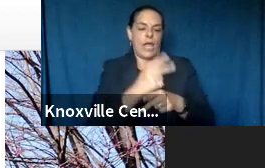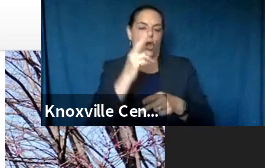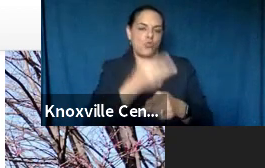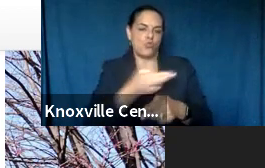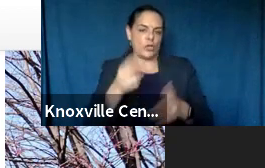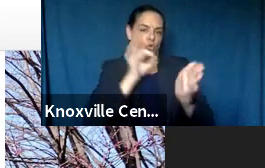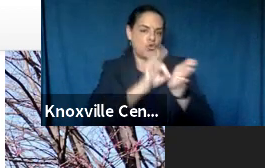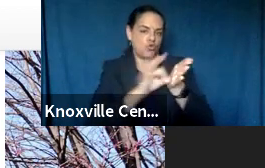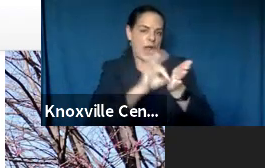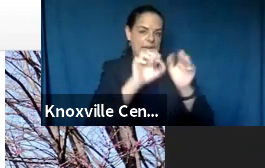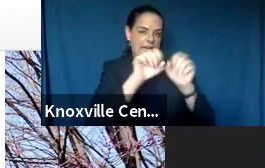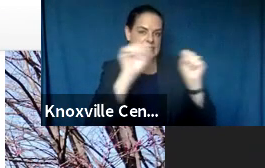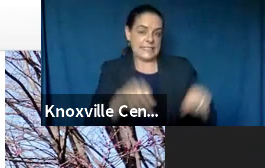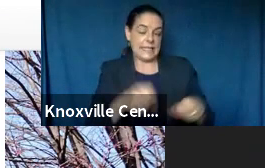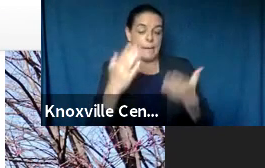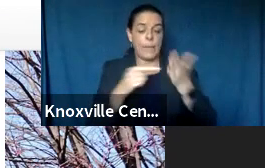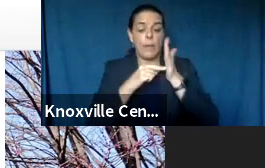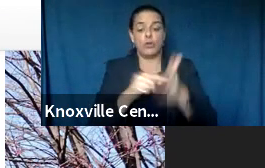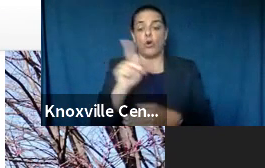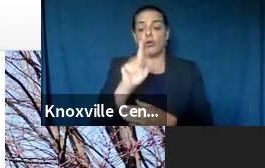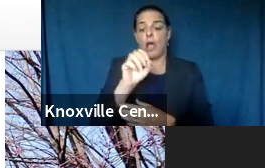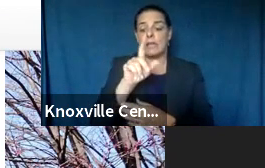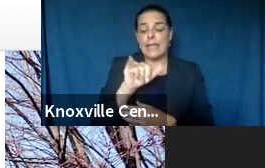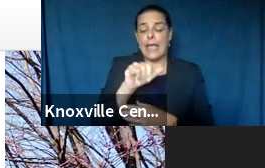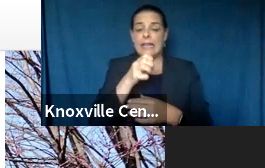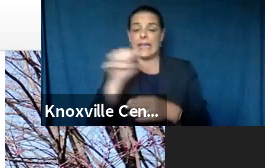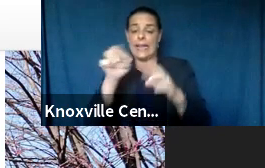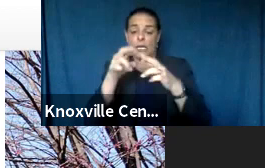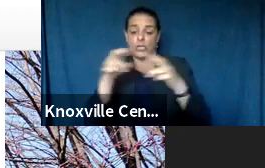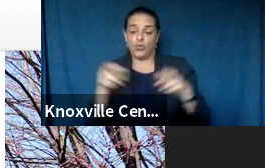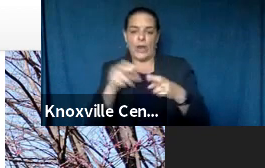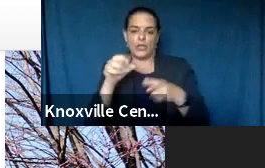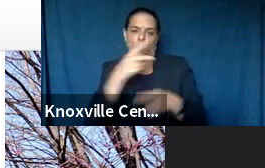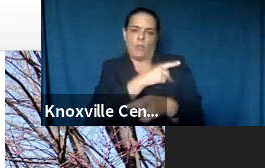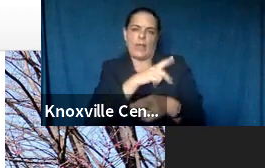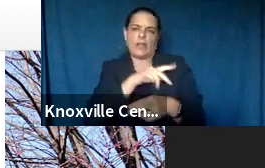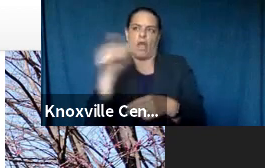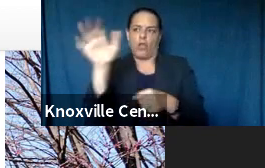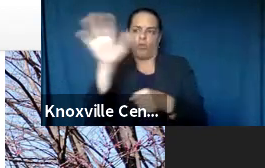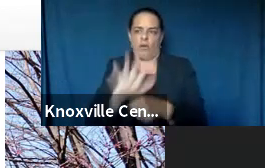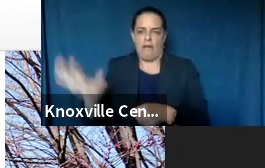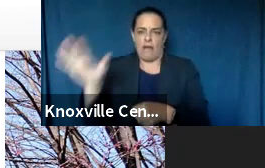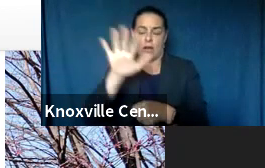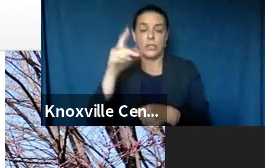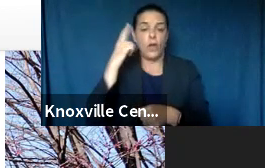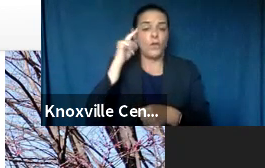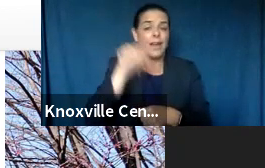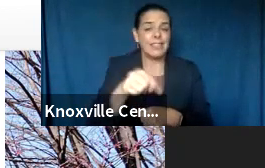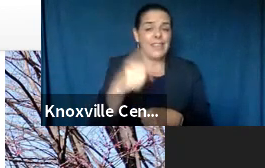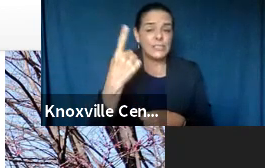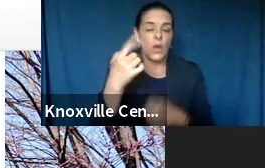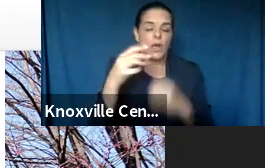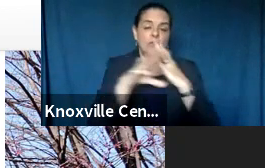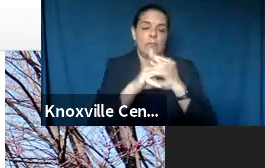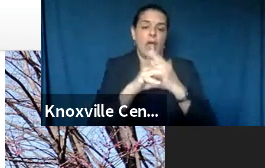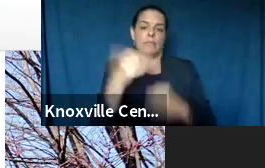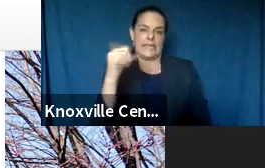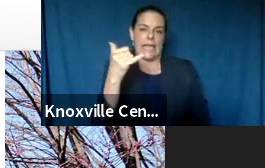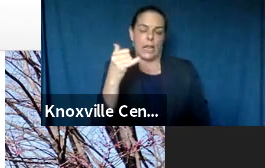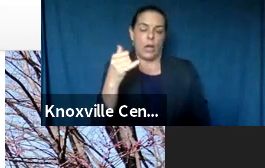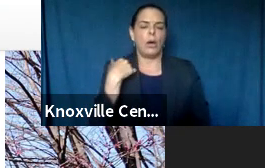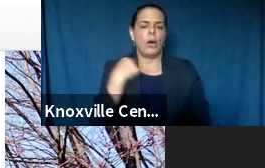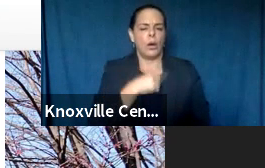Knox County, the East Region, or patients from other jurisdictions. For this benchmark, the traffic light is yellow. We did experience